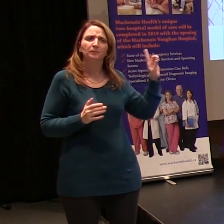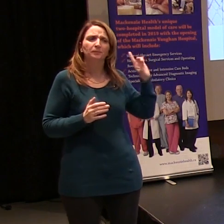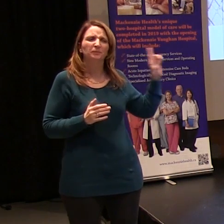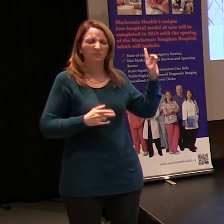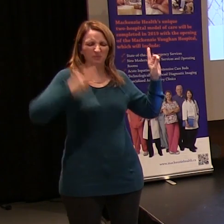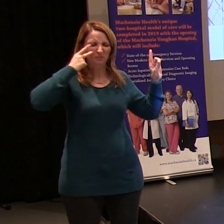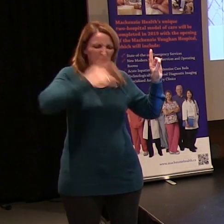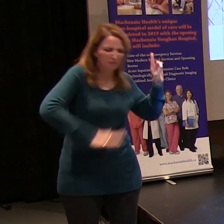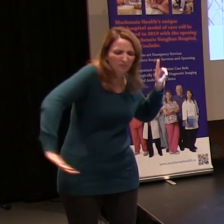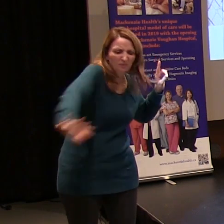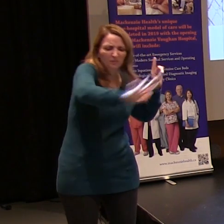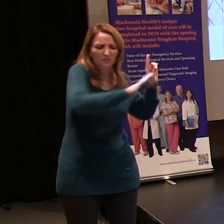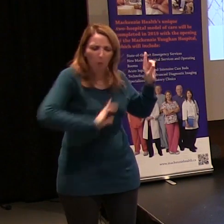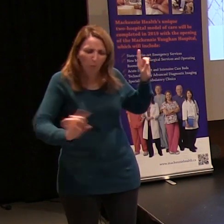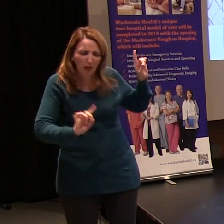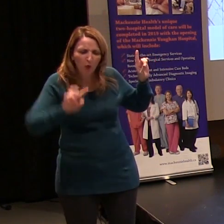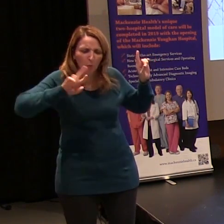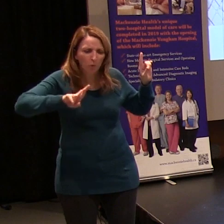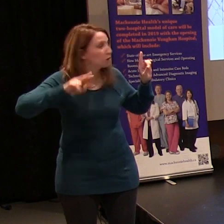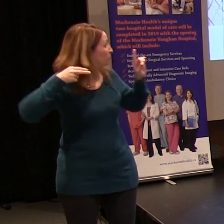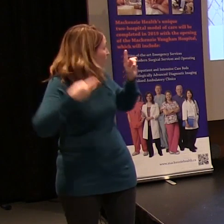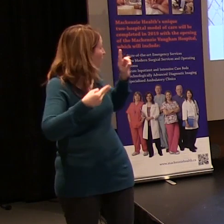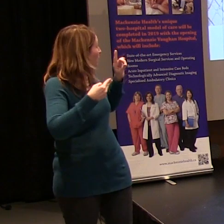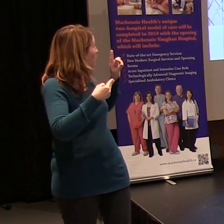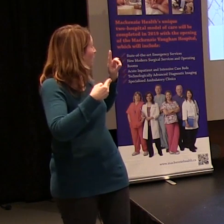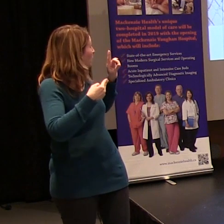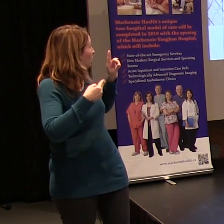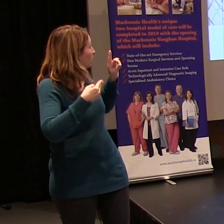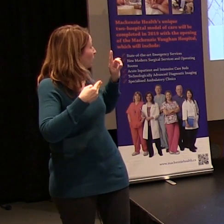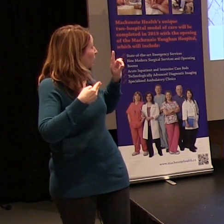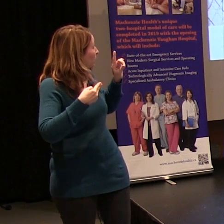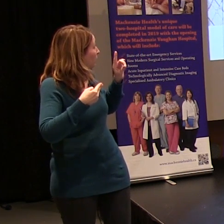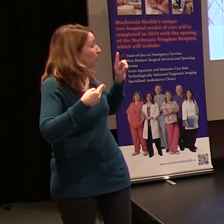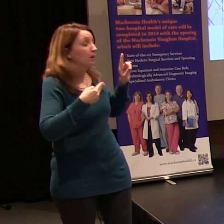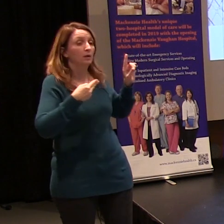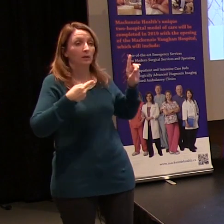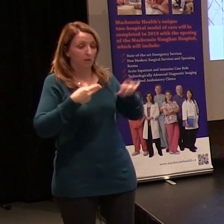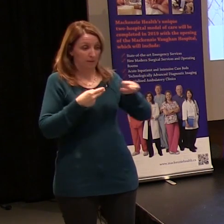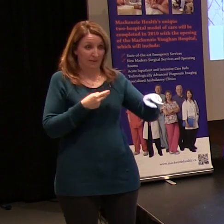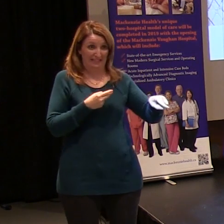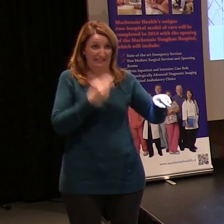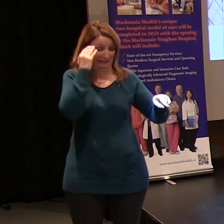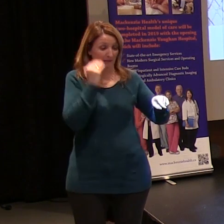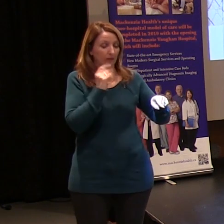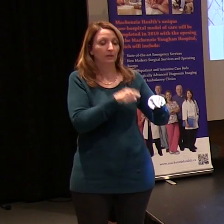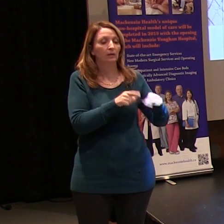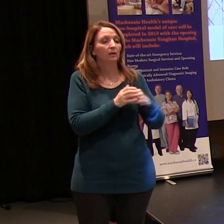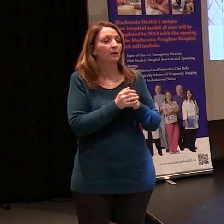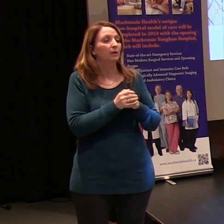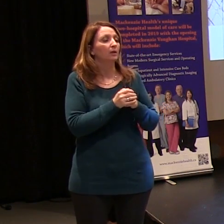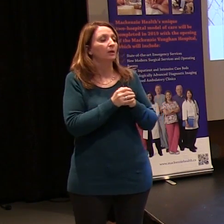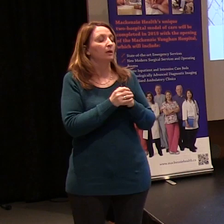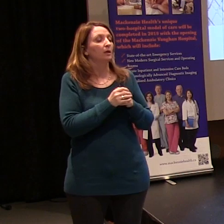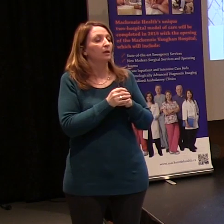the Richmond Hill Hospital. On Major Mackenzie to the west, in about 8 kilometers, that's the new site for